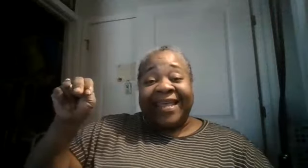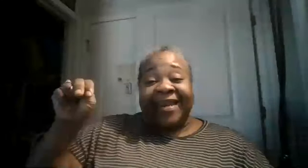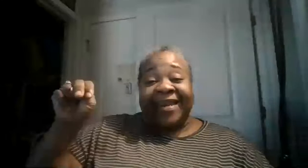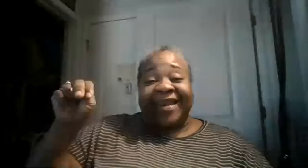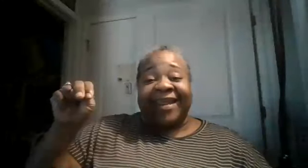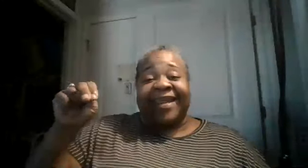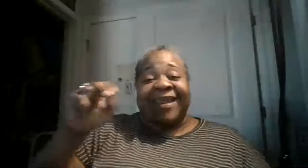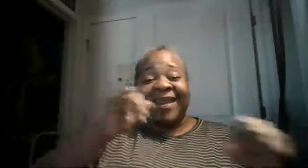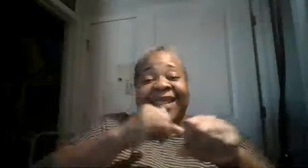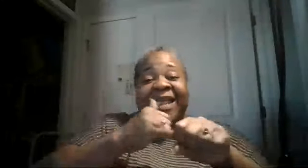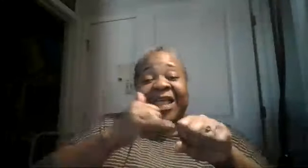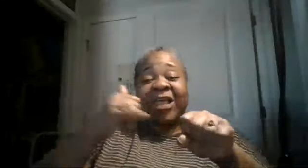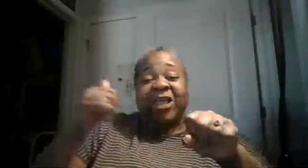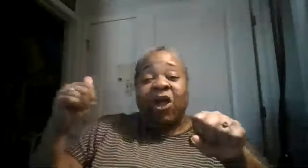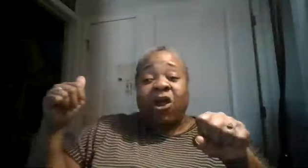Y-A-R-N. Yarn.